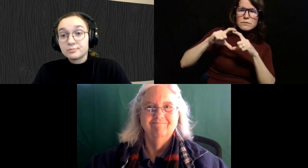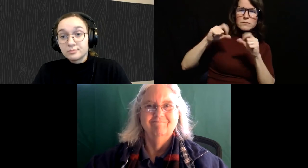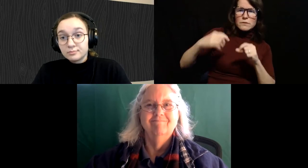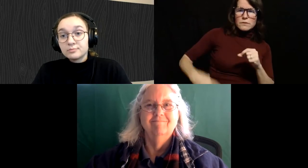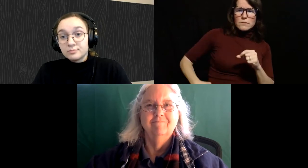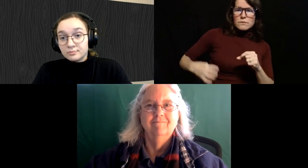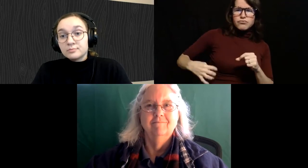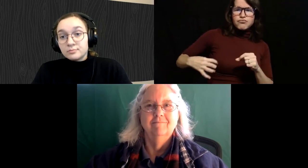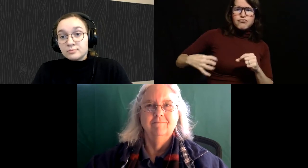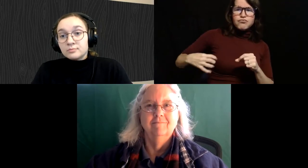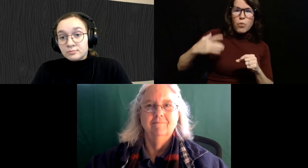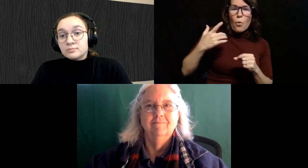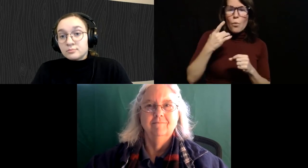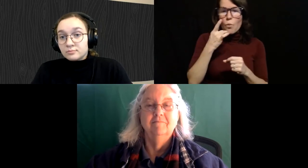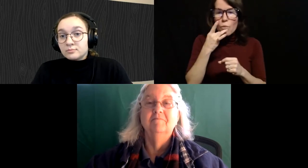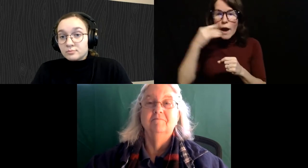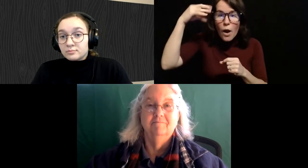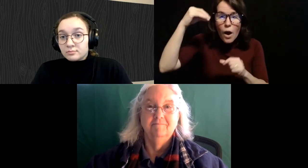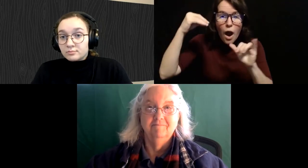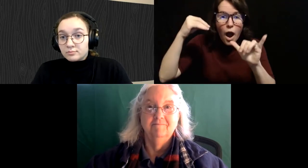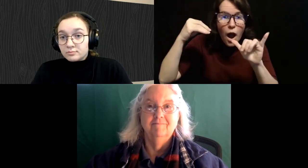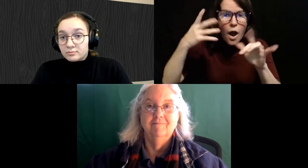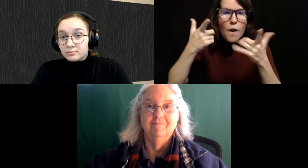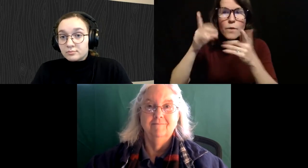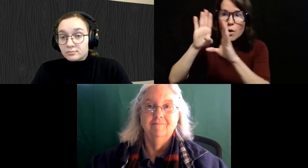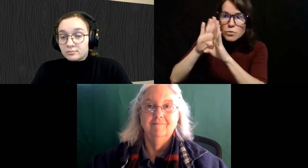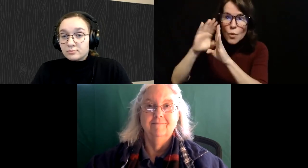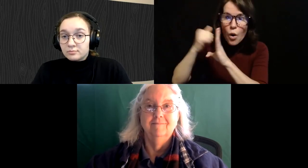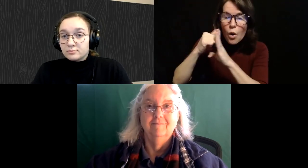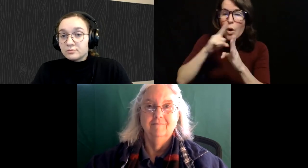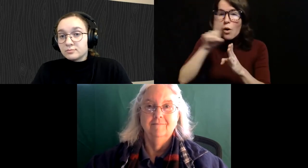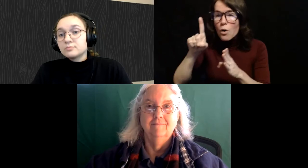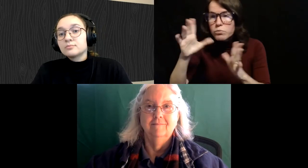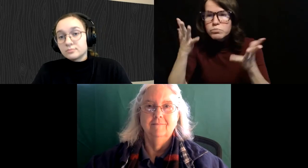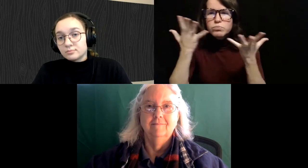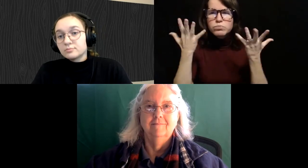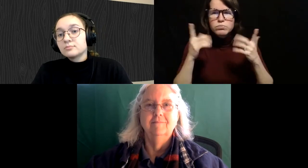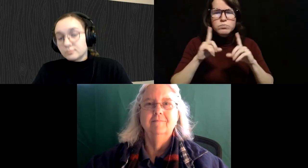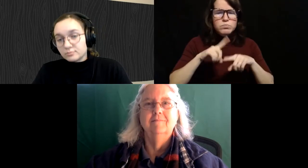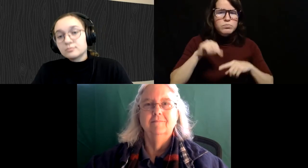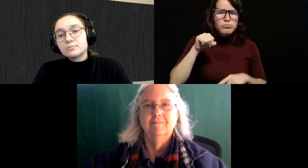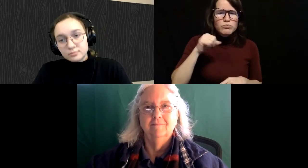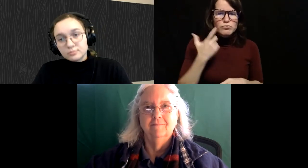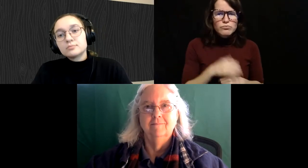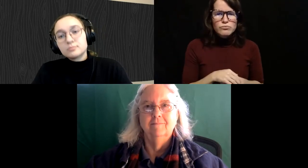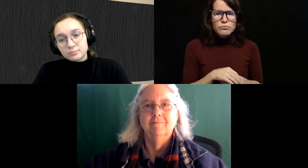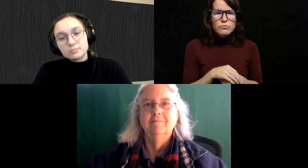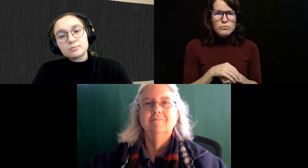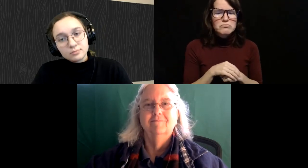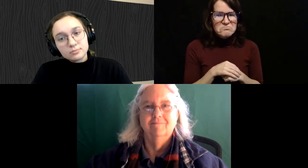deaf-blind individuals, whether it's something that you carry in your pocket, whether it vibrates, lights up, you know, doorbells and light switches and things like